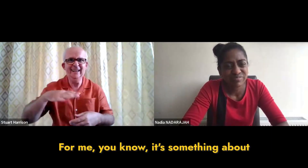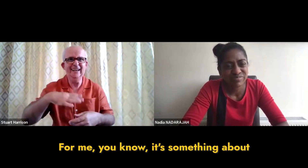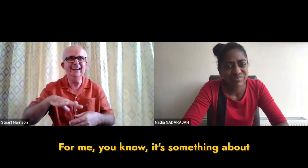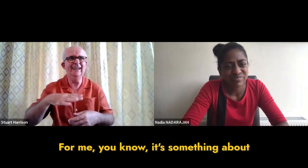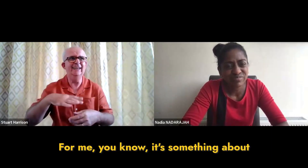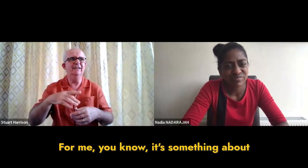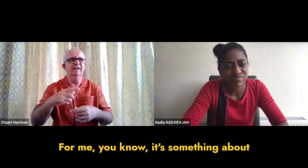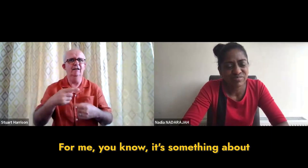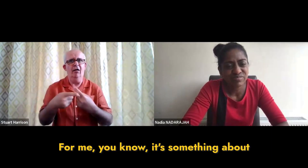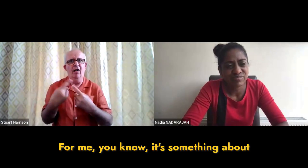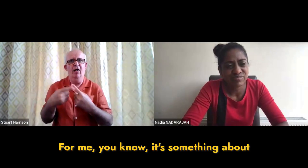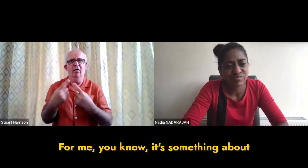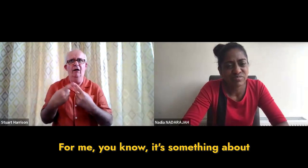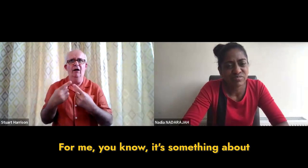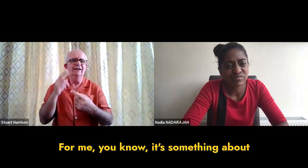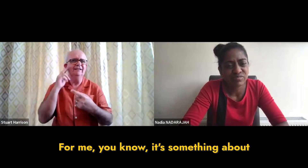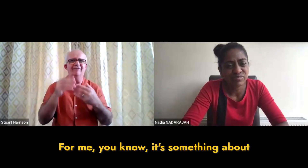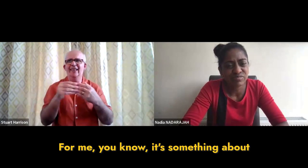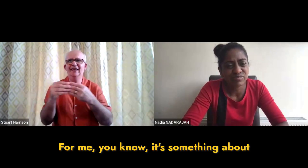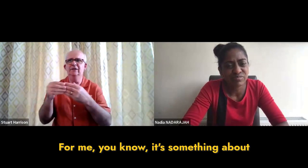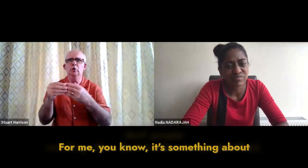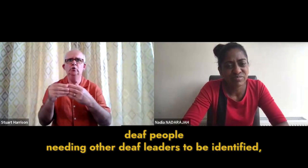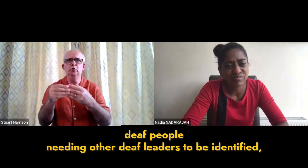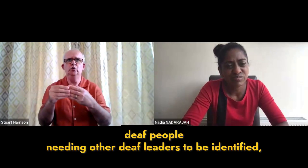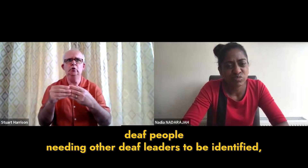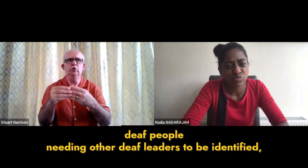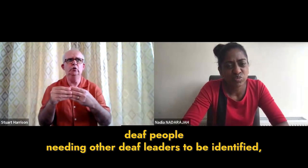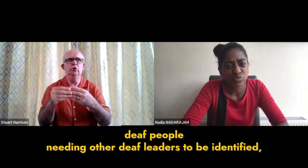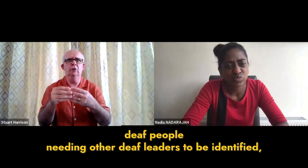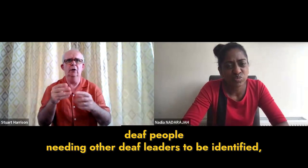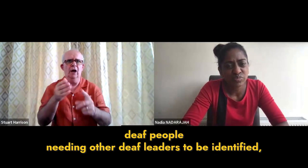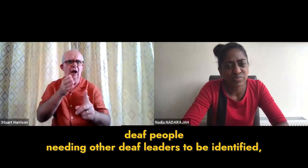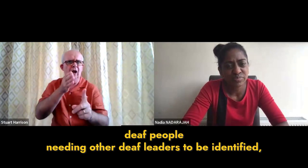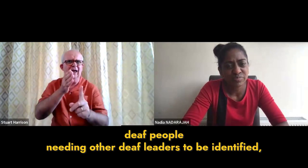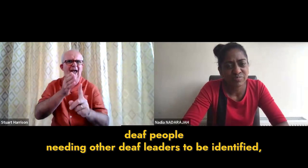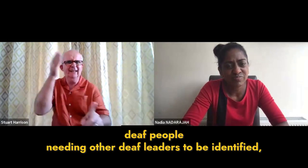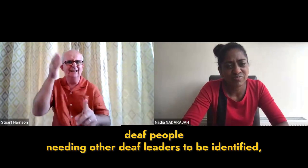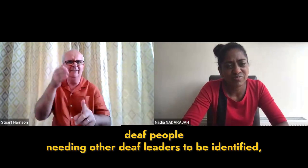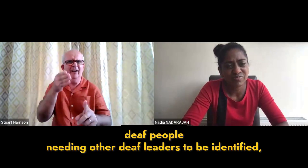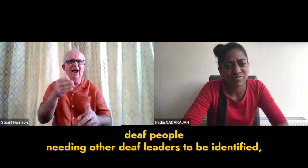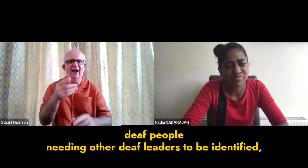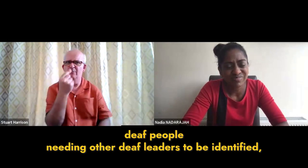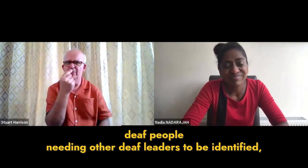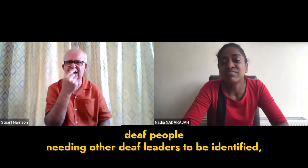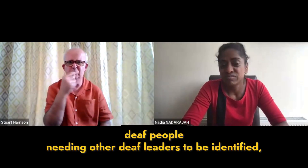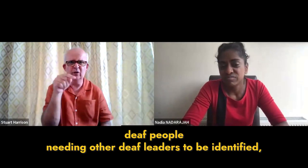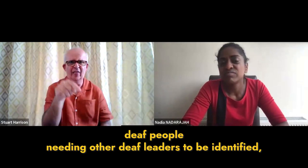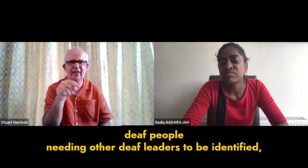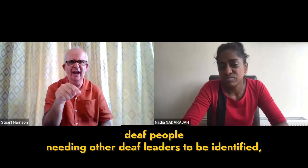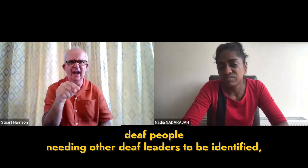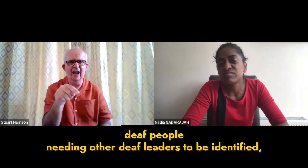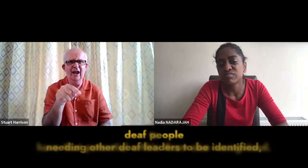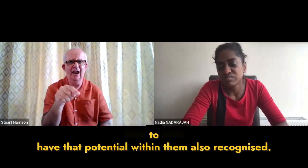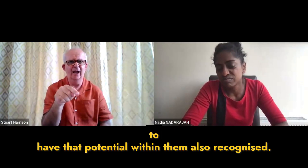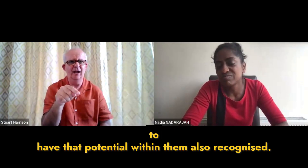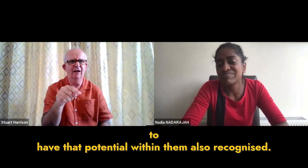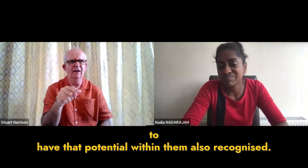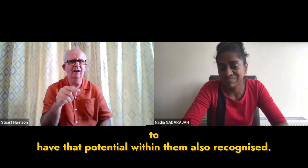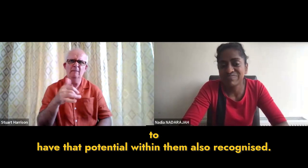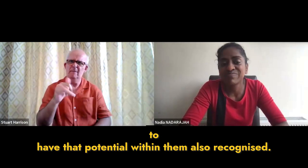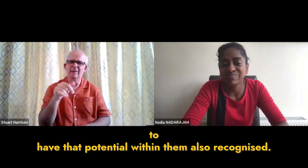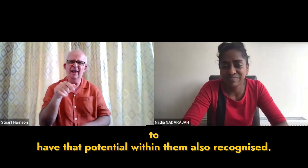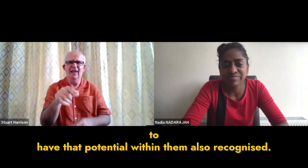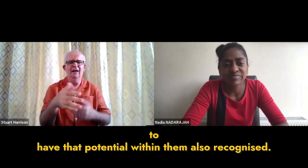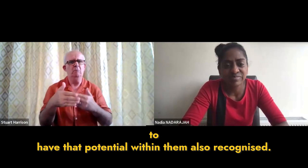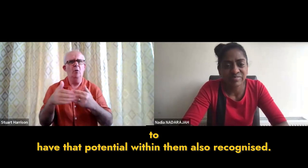me, it's something about deaf people needing other deaf leaders to be identified, to have